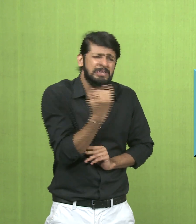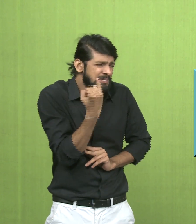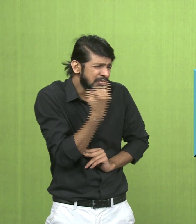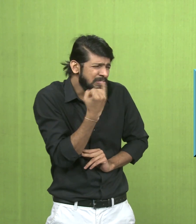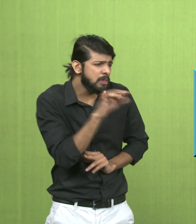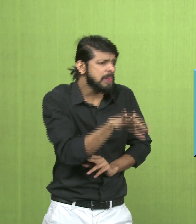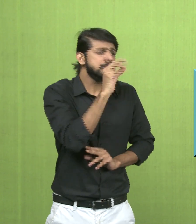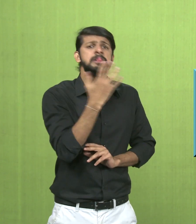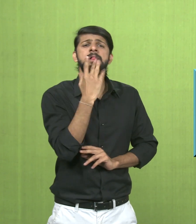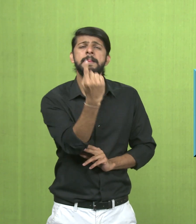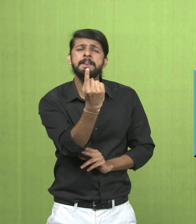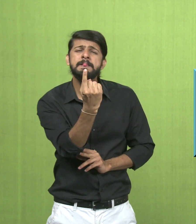times there were no colors,